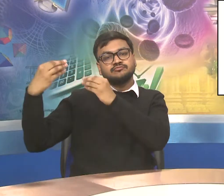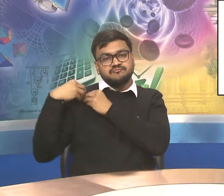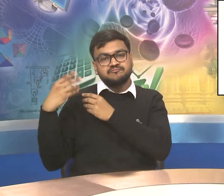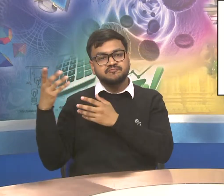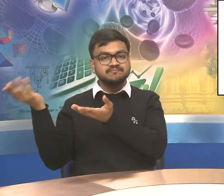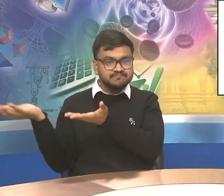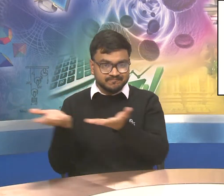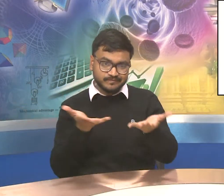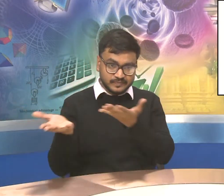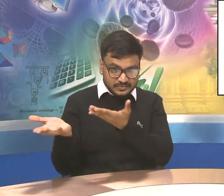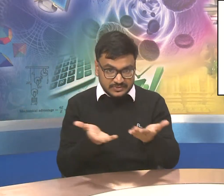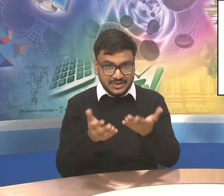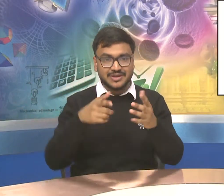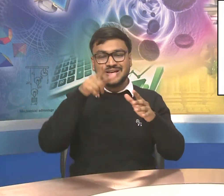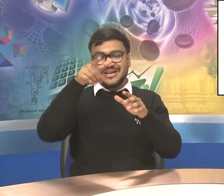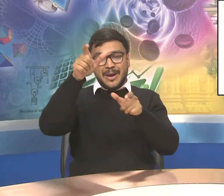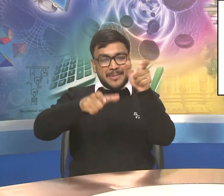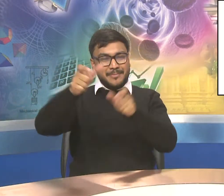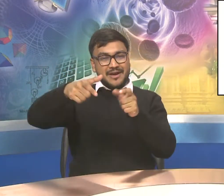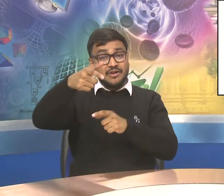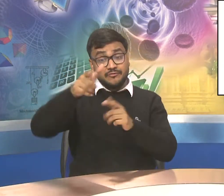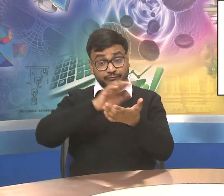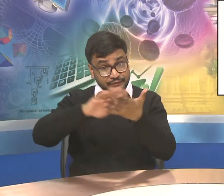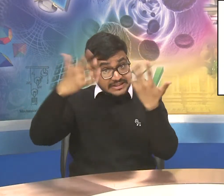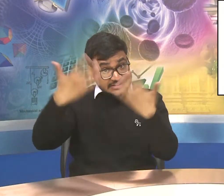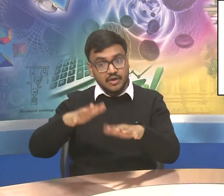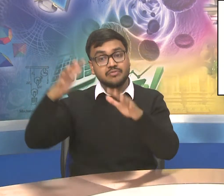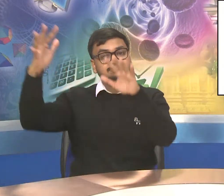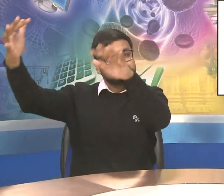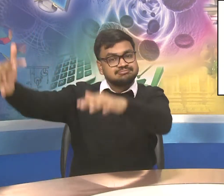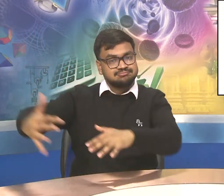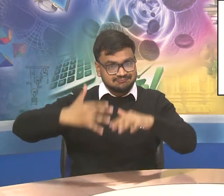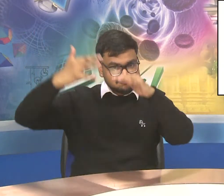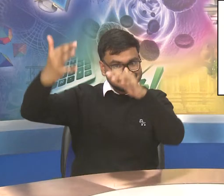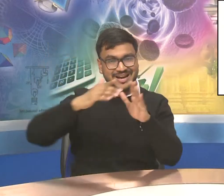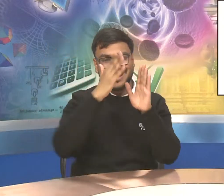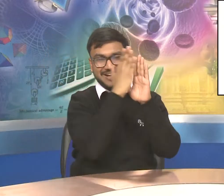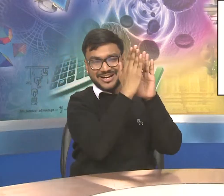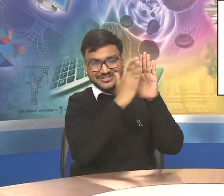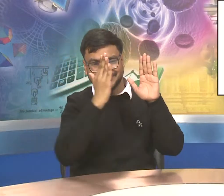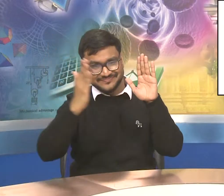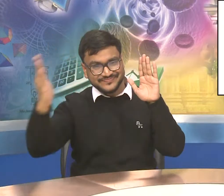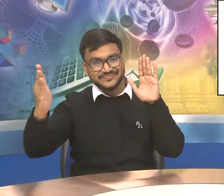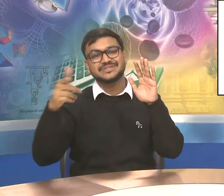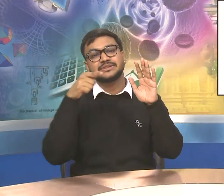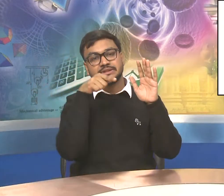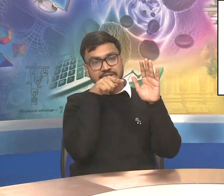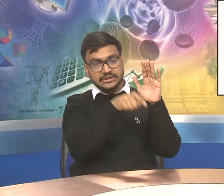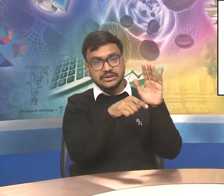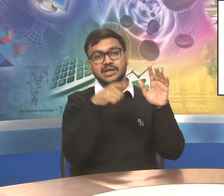literature search and completion of bibliography.